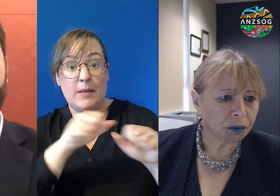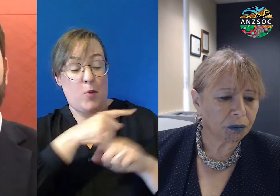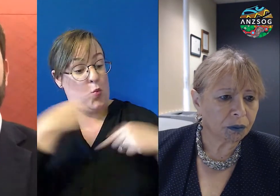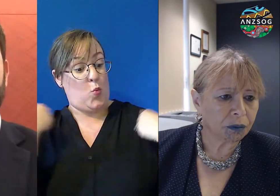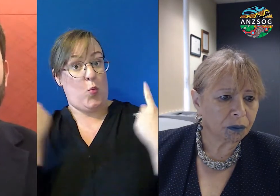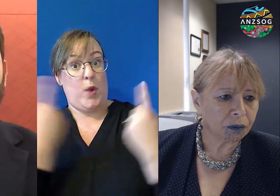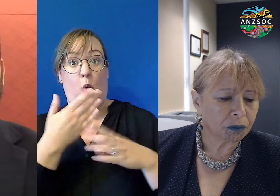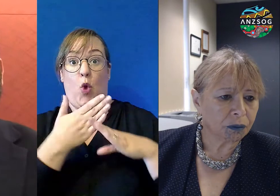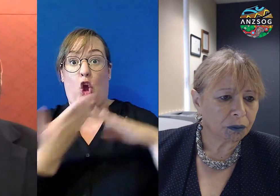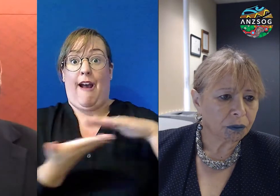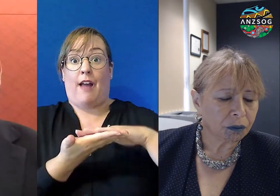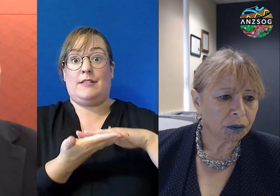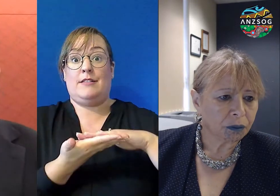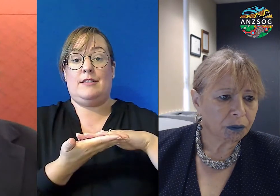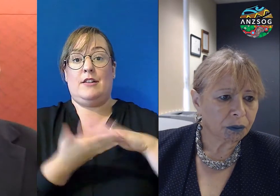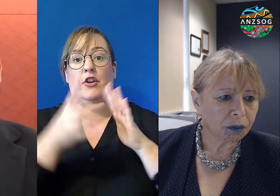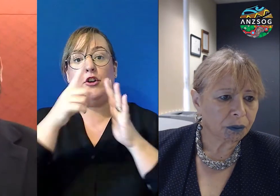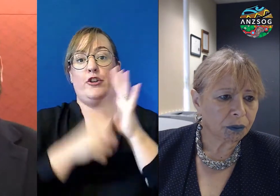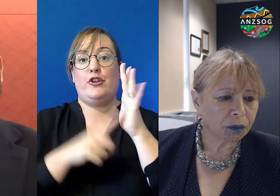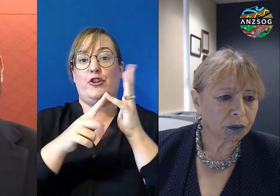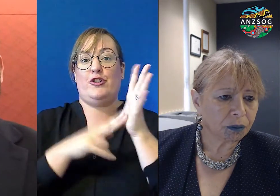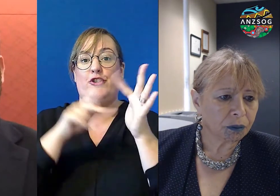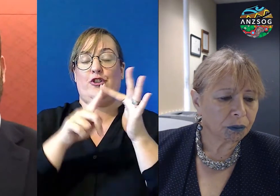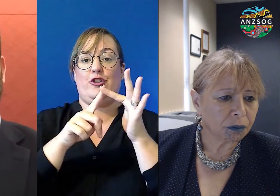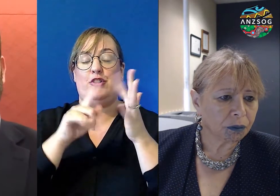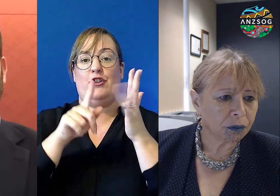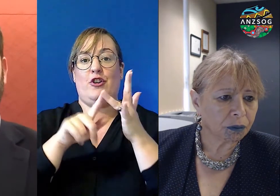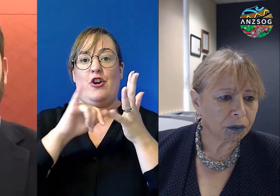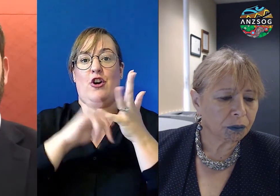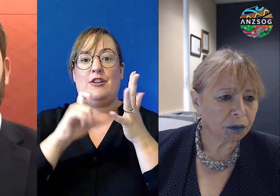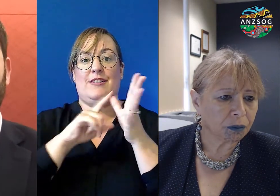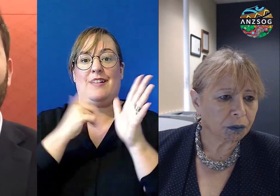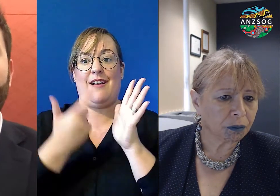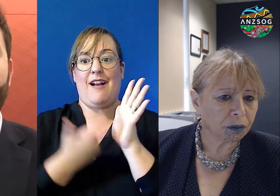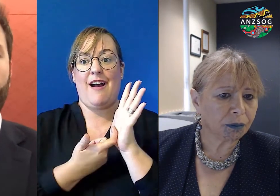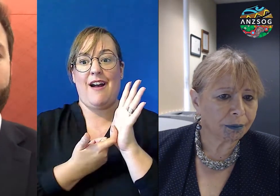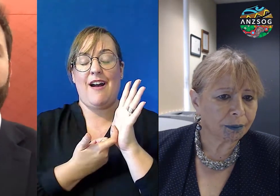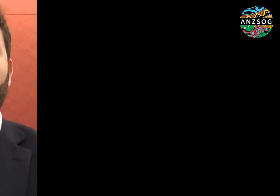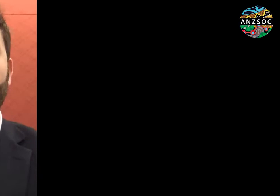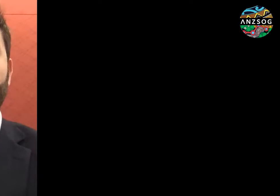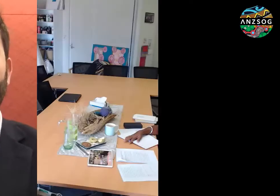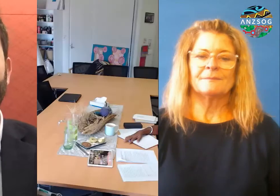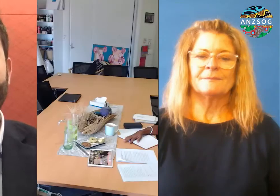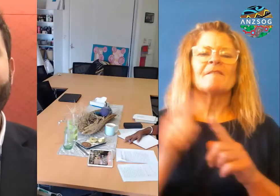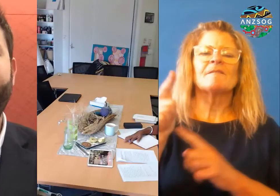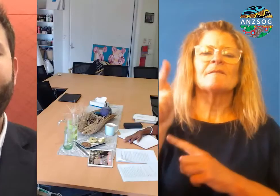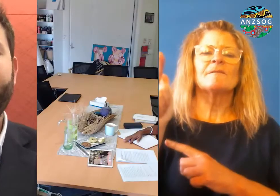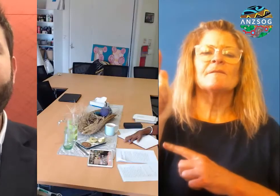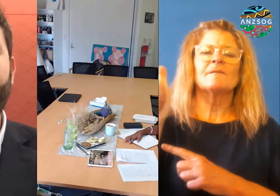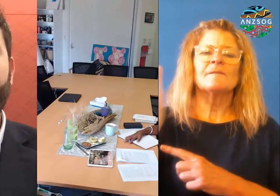work within. Now, June Oscar in Fitzroy Crossing, a long way from where you're joining